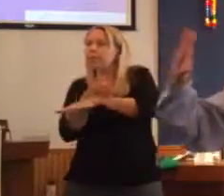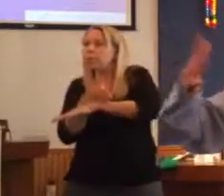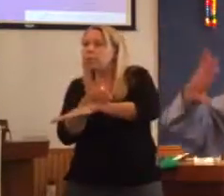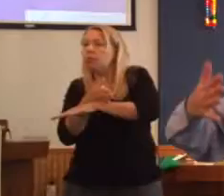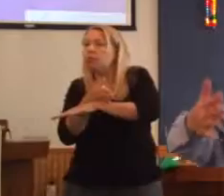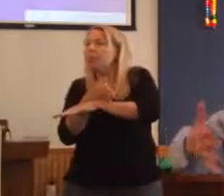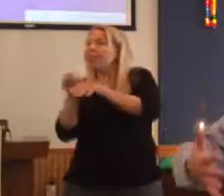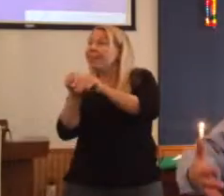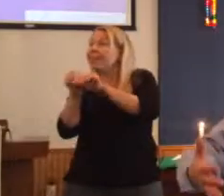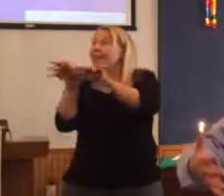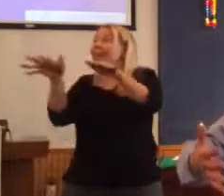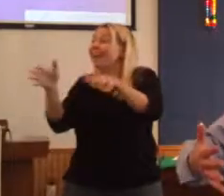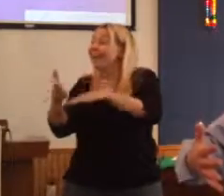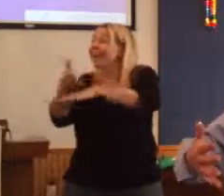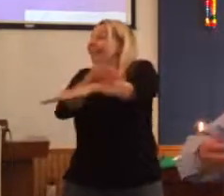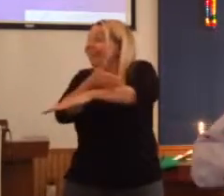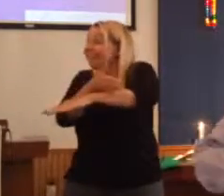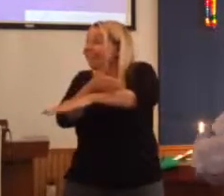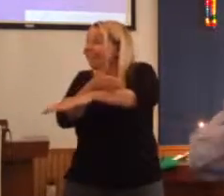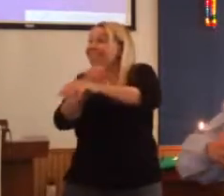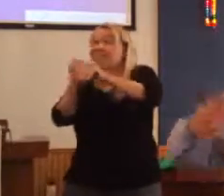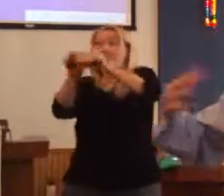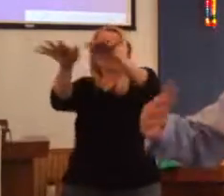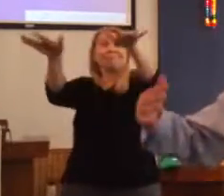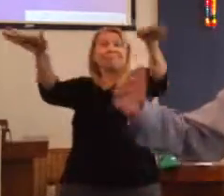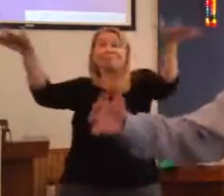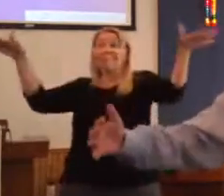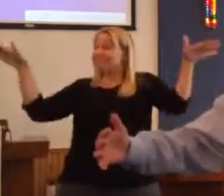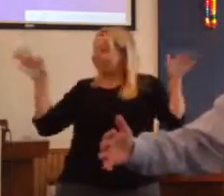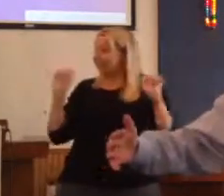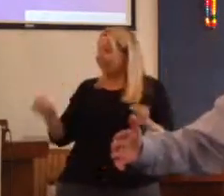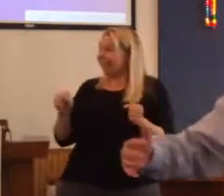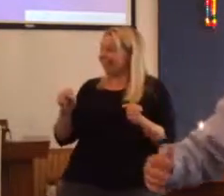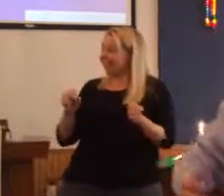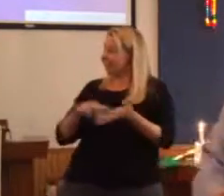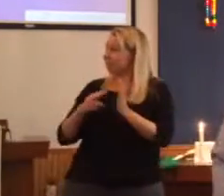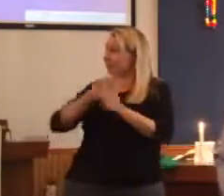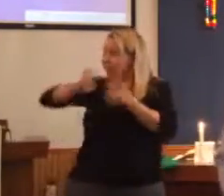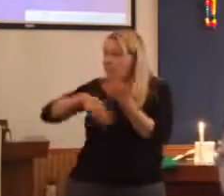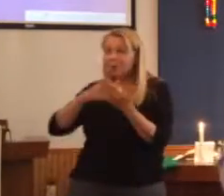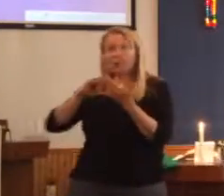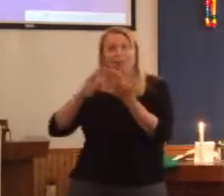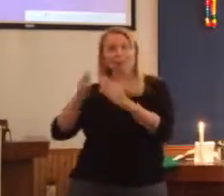Because if we can help a small group, it can grow.